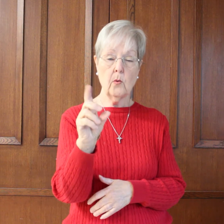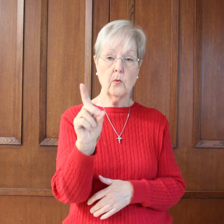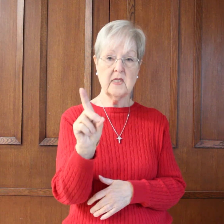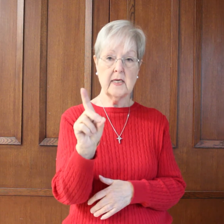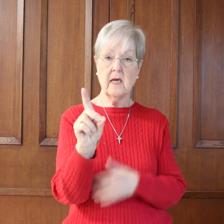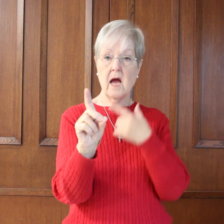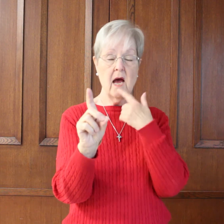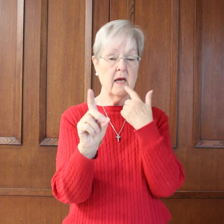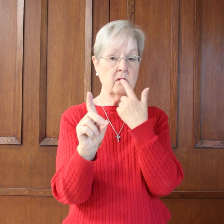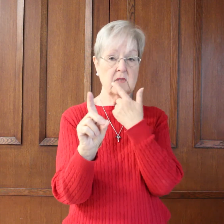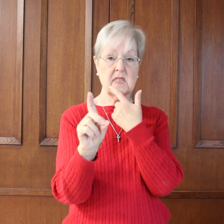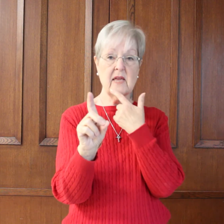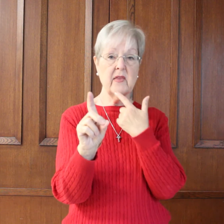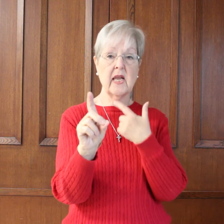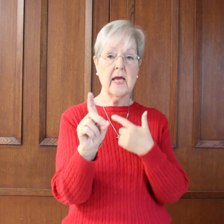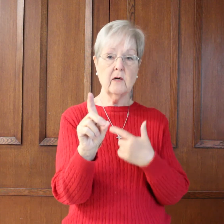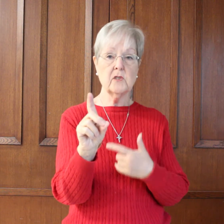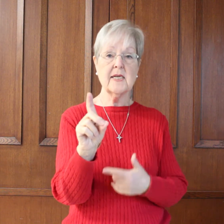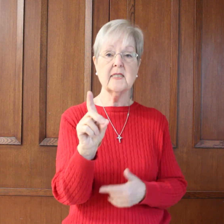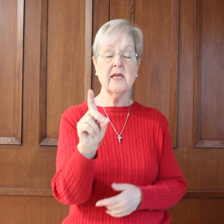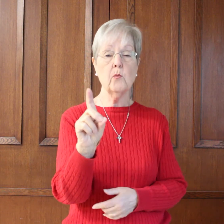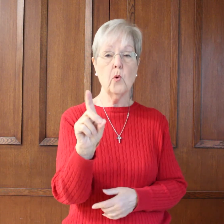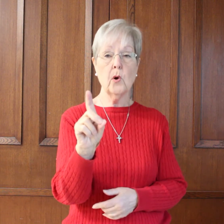G-O-O-D. I don't say the letters, I say the word.